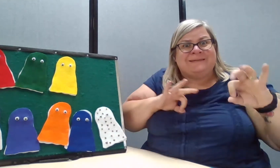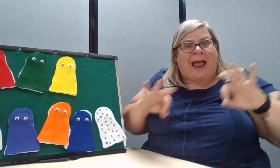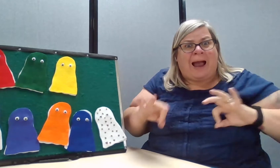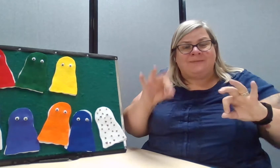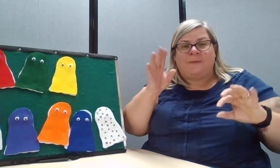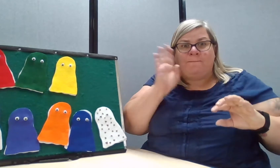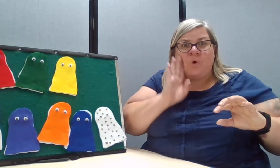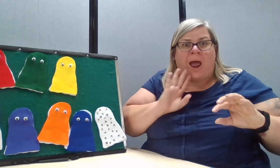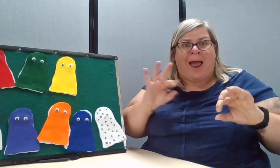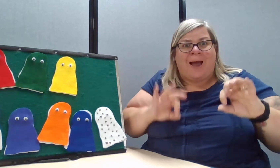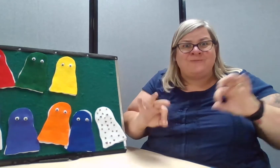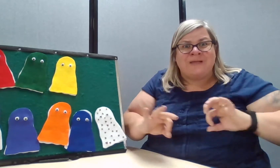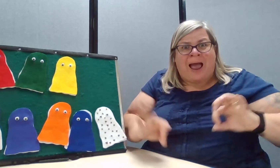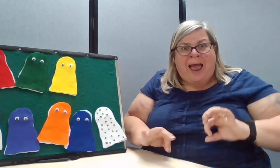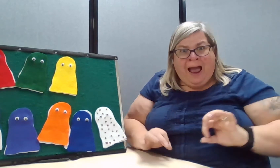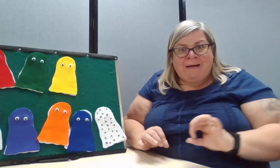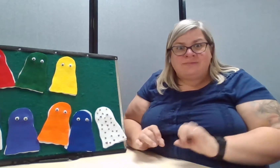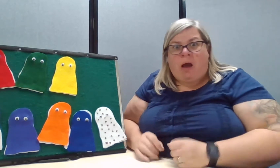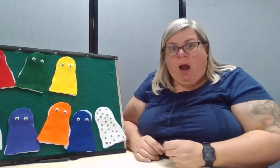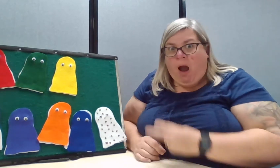turned into a chocolate chip ghost